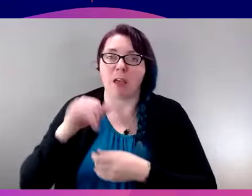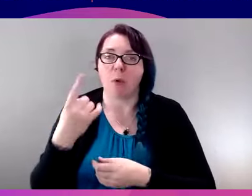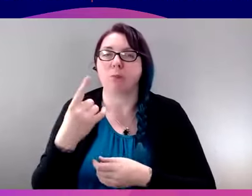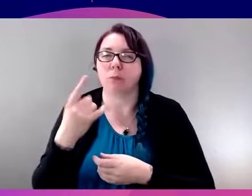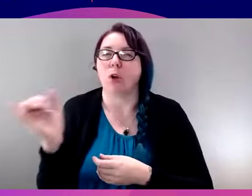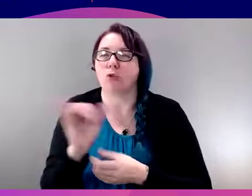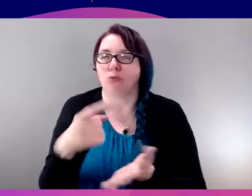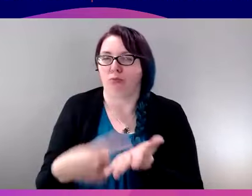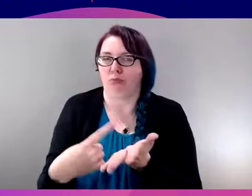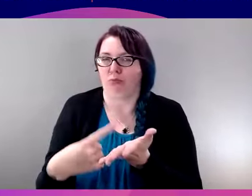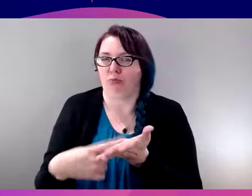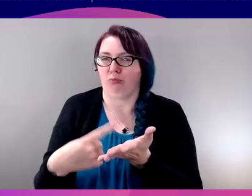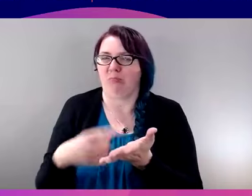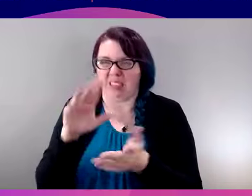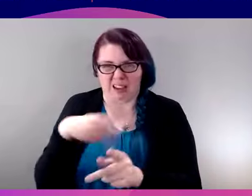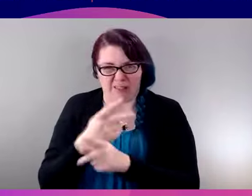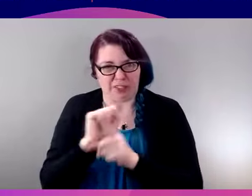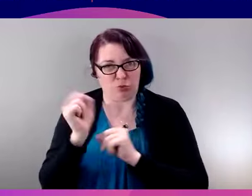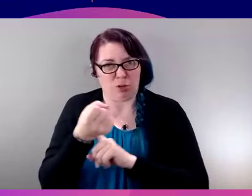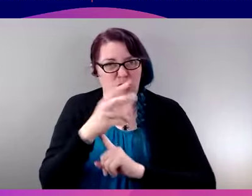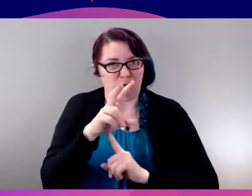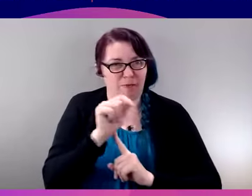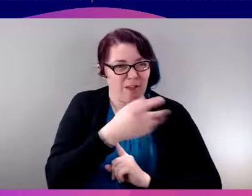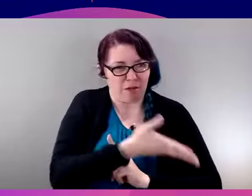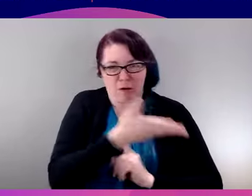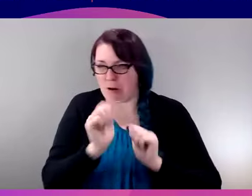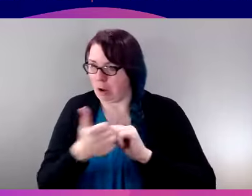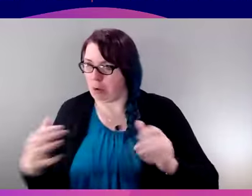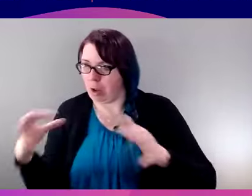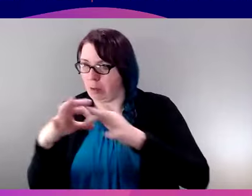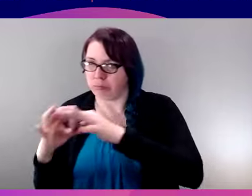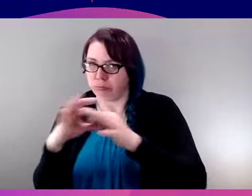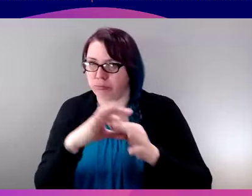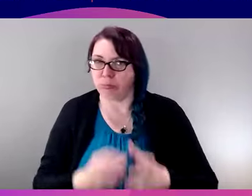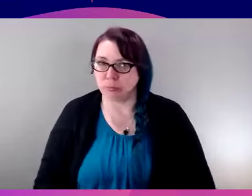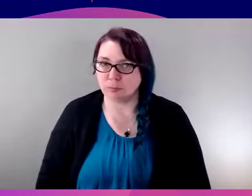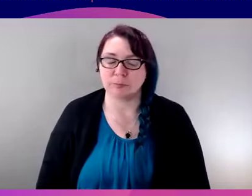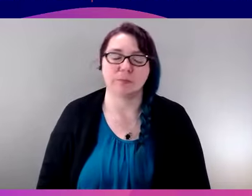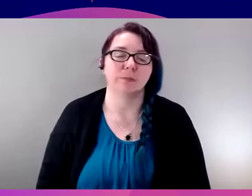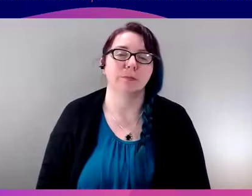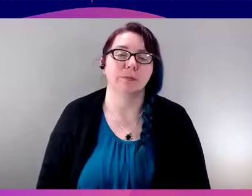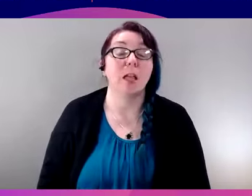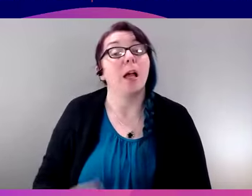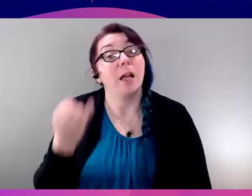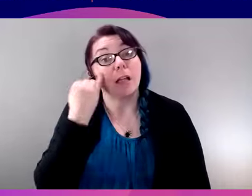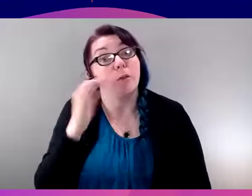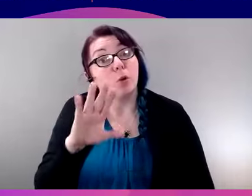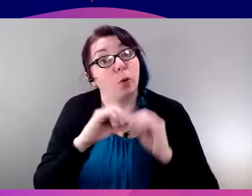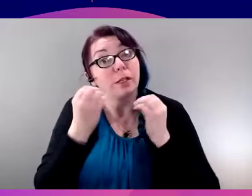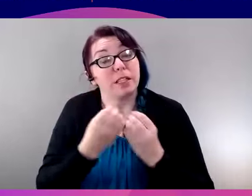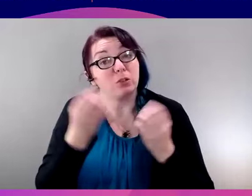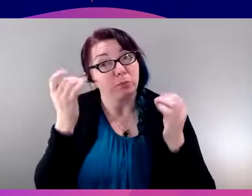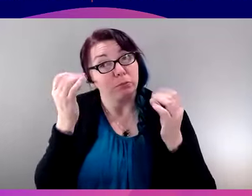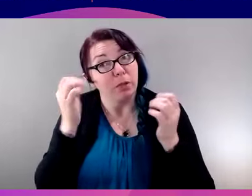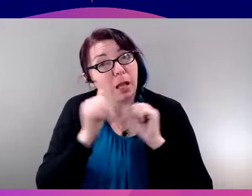those spaces. And I will also say, if you're a gender-based violence organization thinking about reaching out to a veterinary clinic, we have some really great